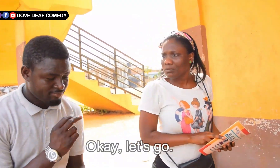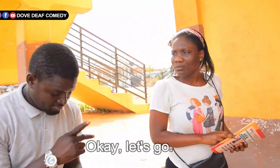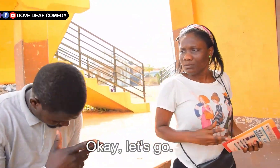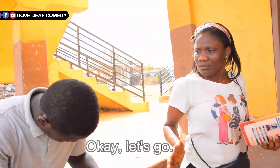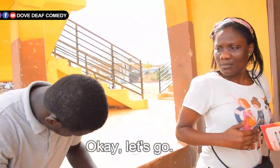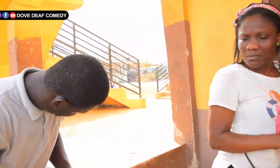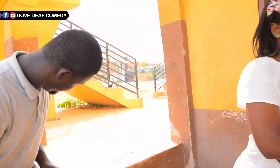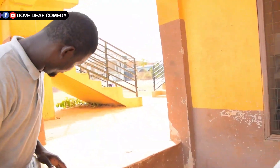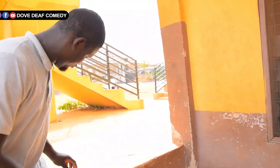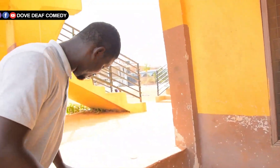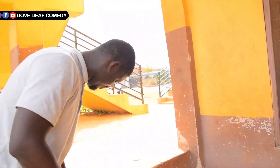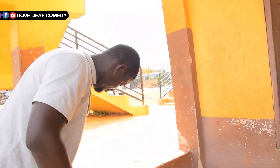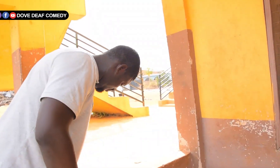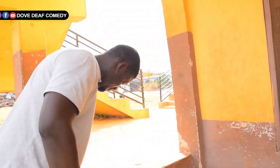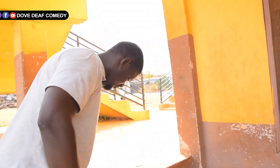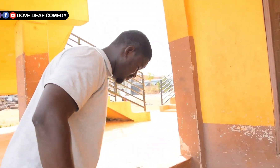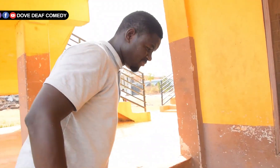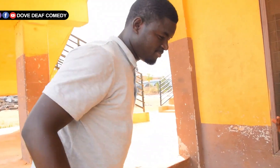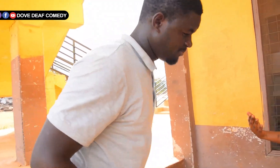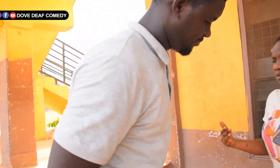Okay, let's go.